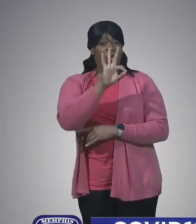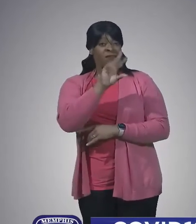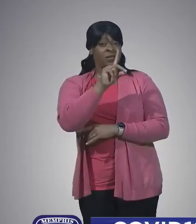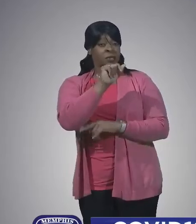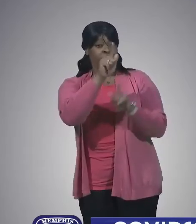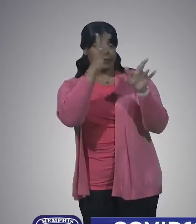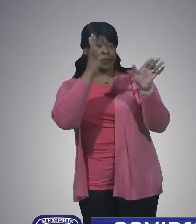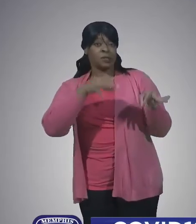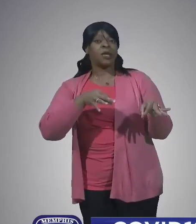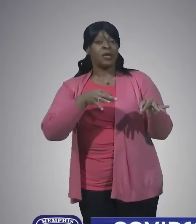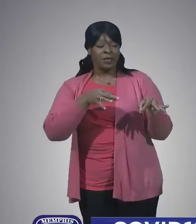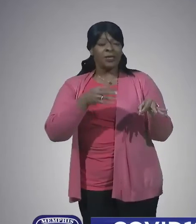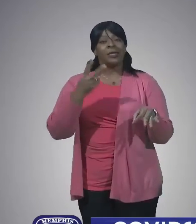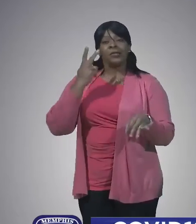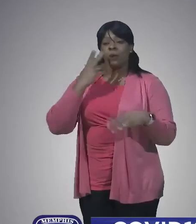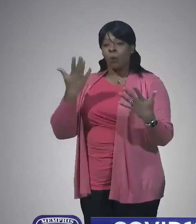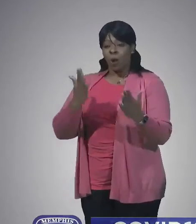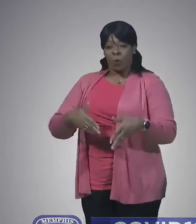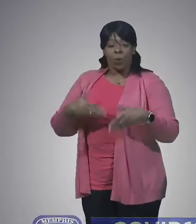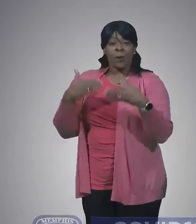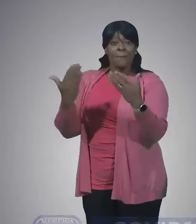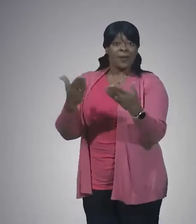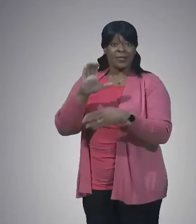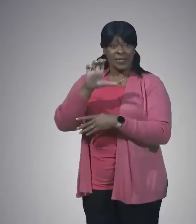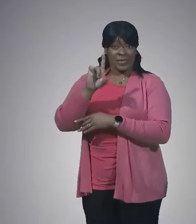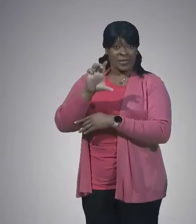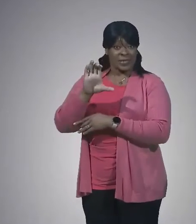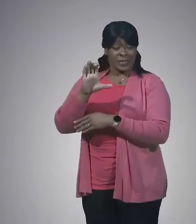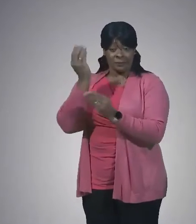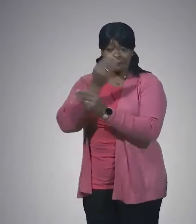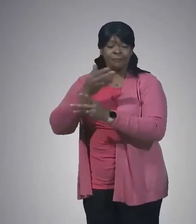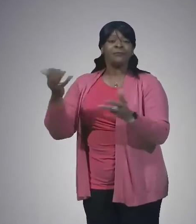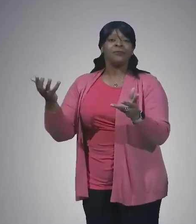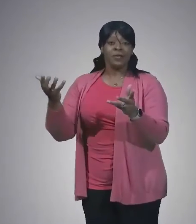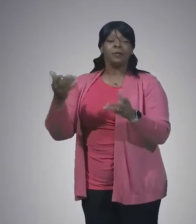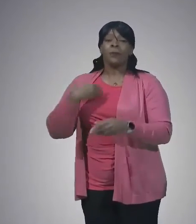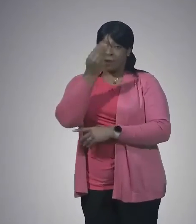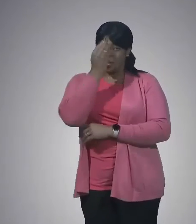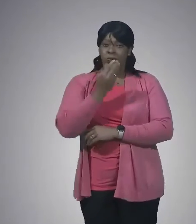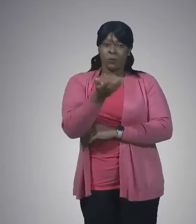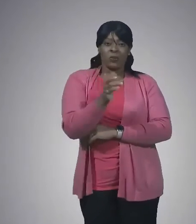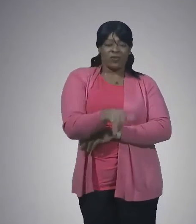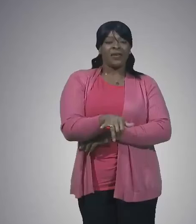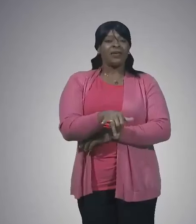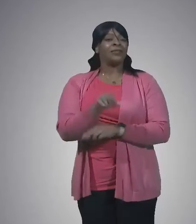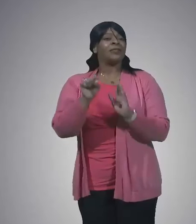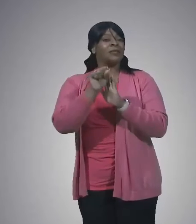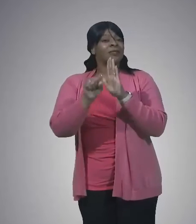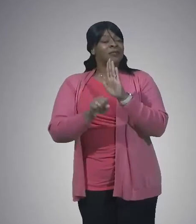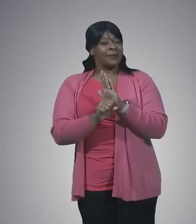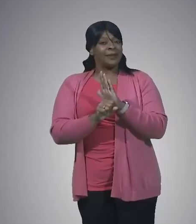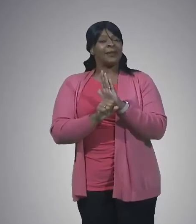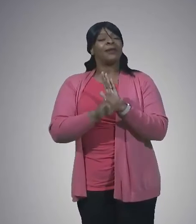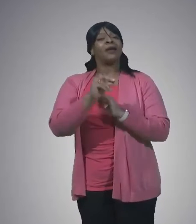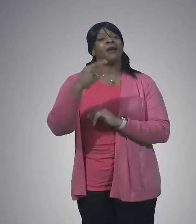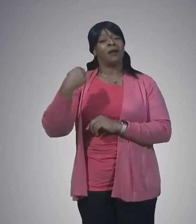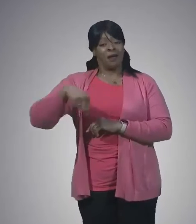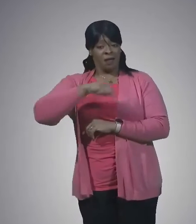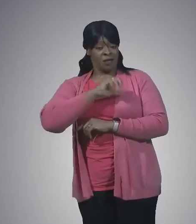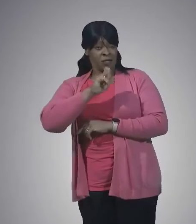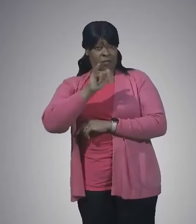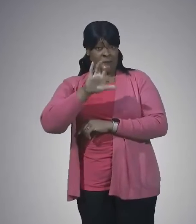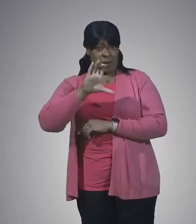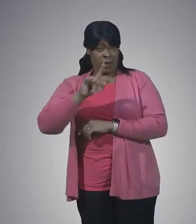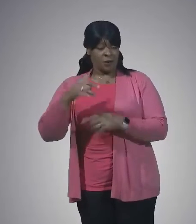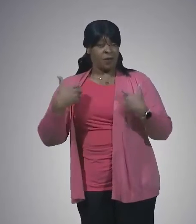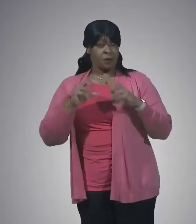decides and then to see what recommendations the CDC puts out. But I will tell you that the state and us at Shelby County Health